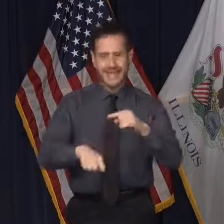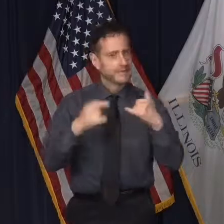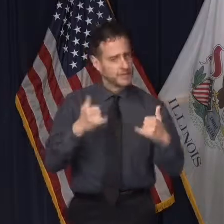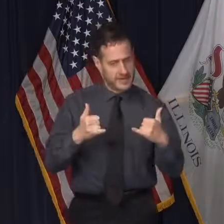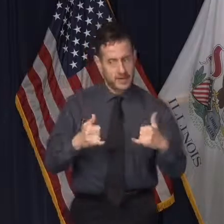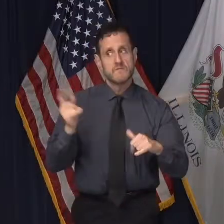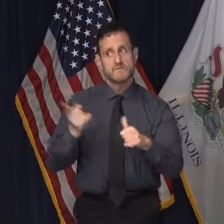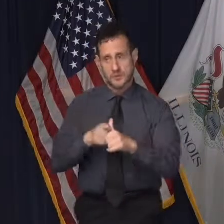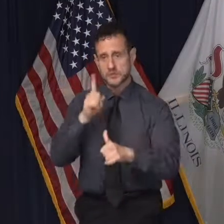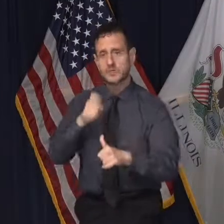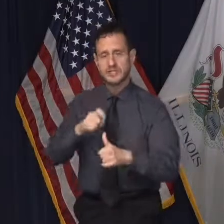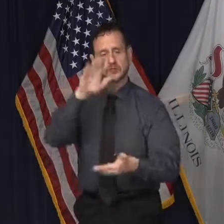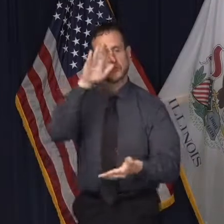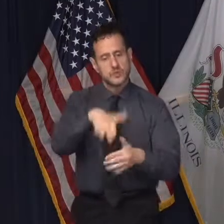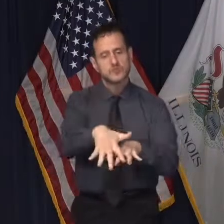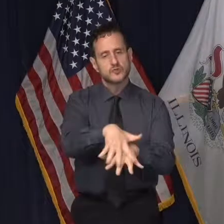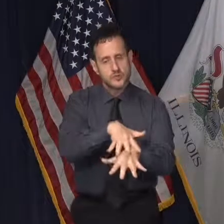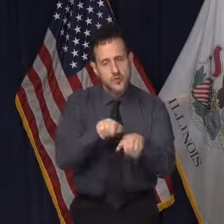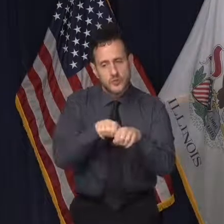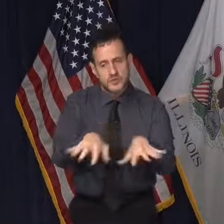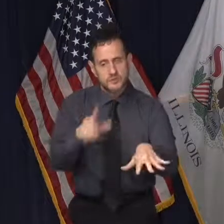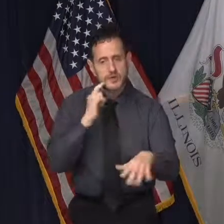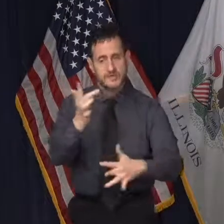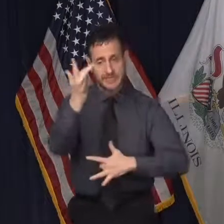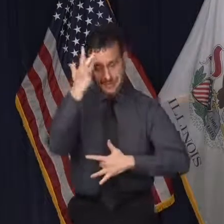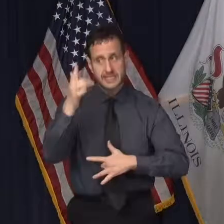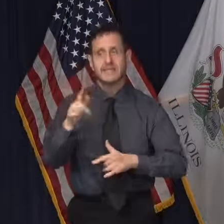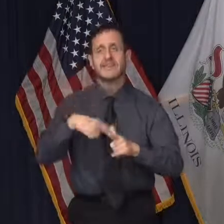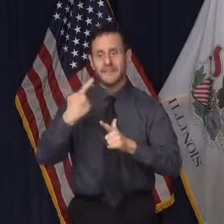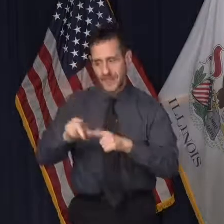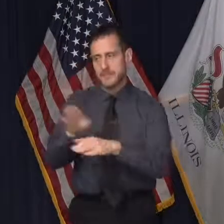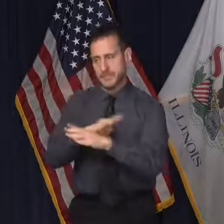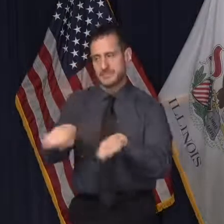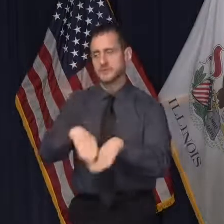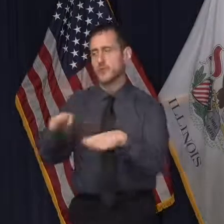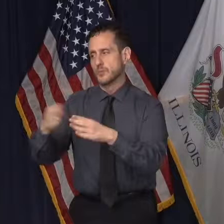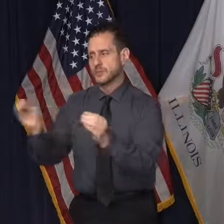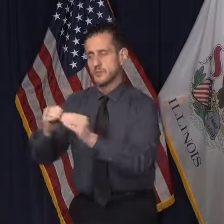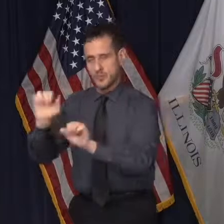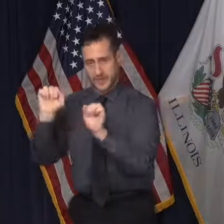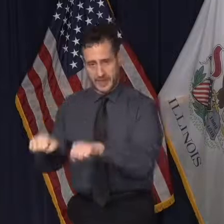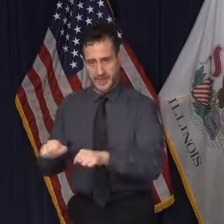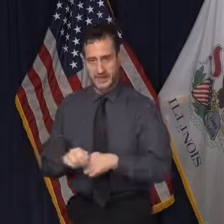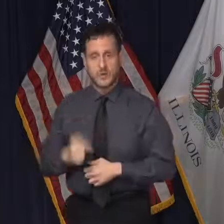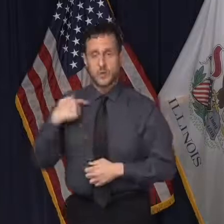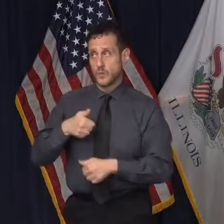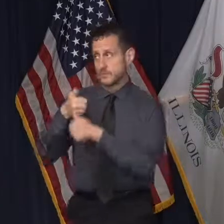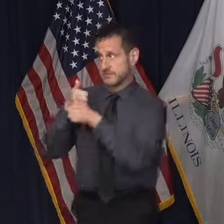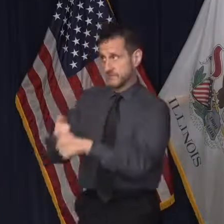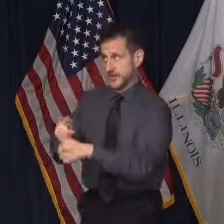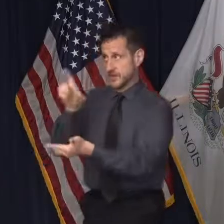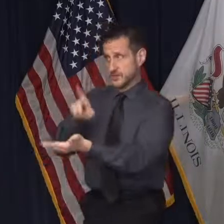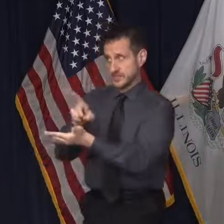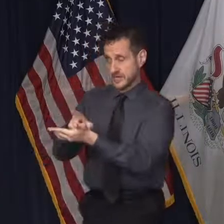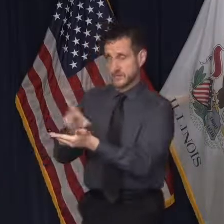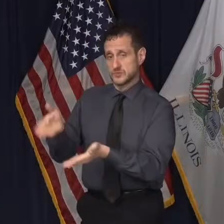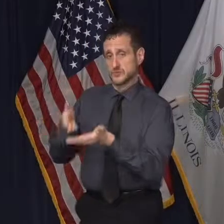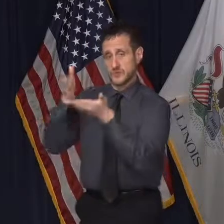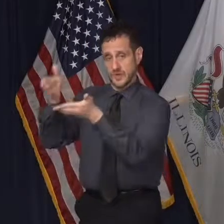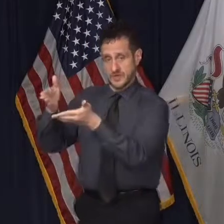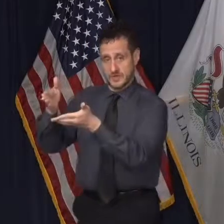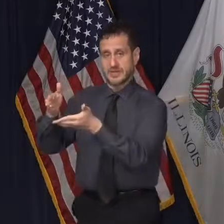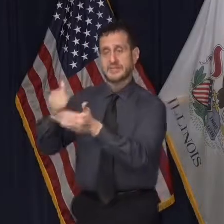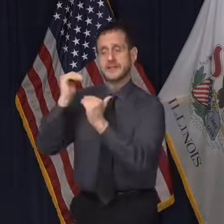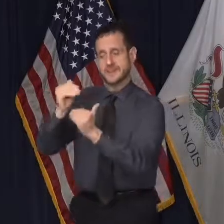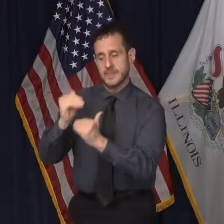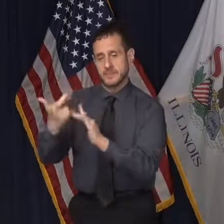it. Unless we get it under control either by people following the doctor's recommended mitigations or